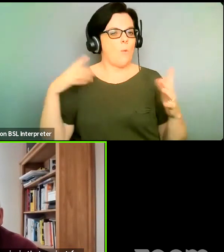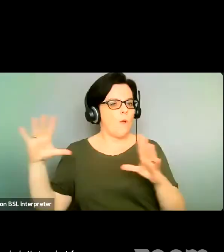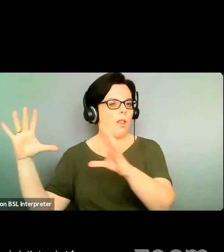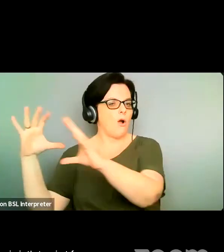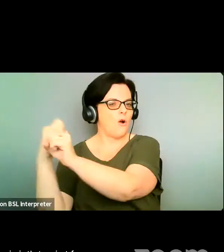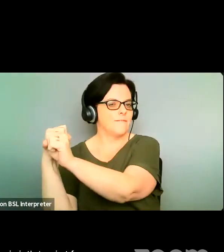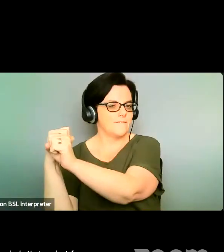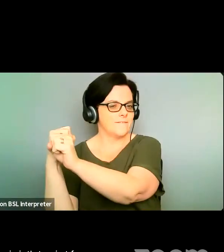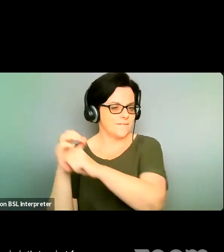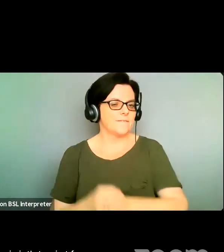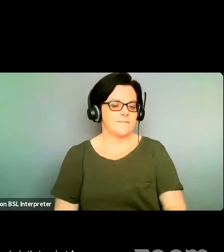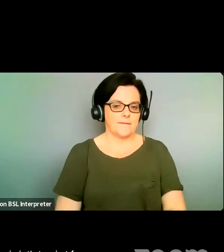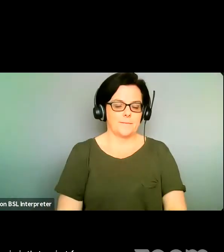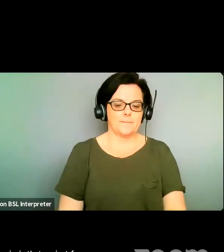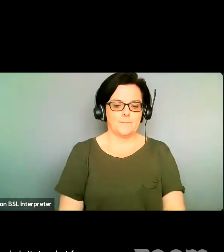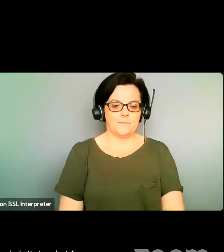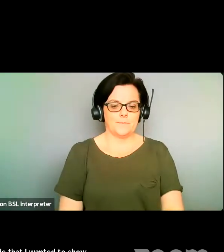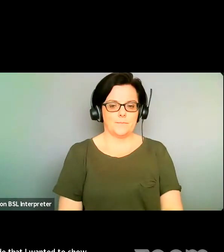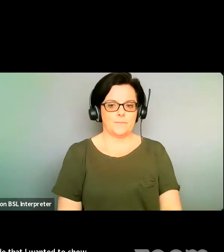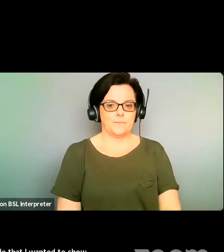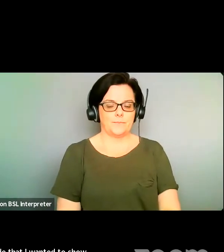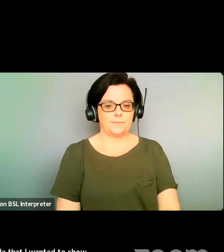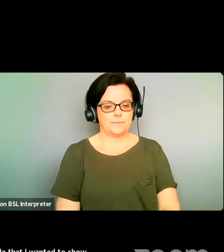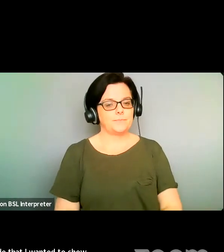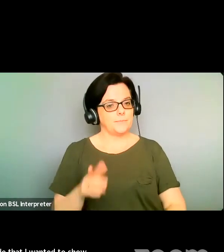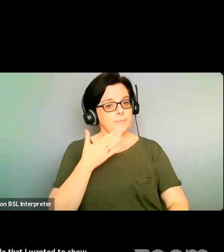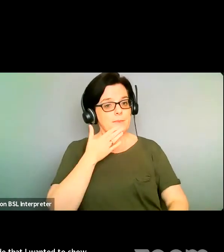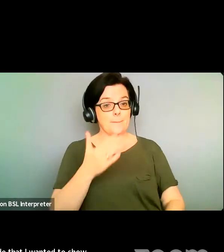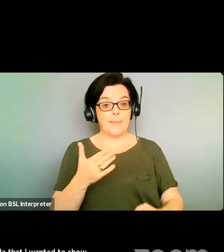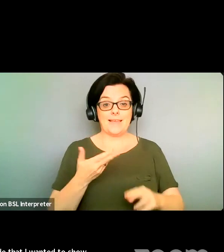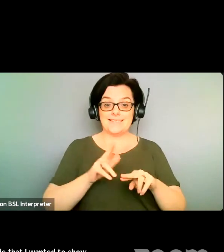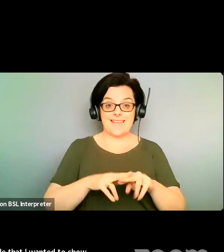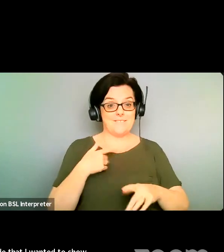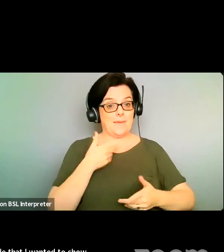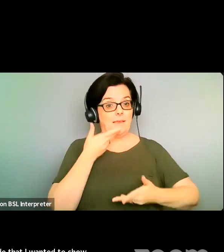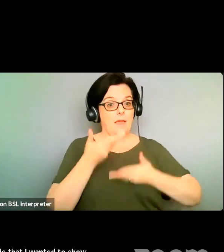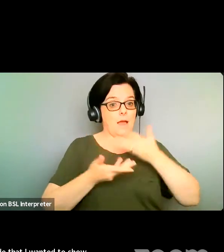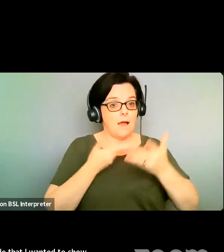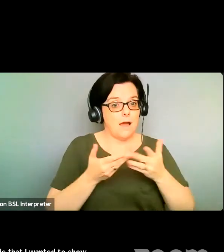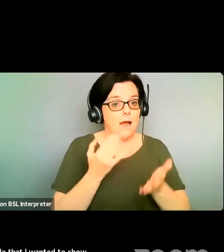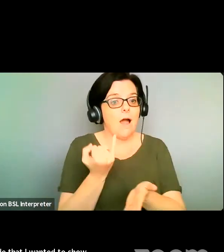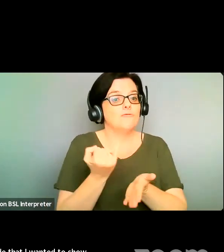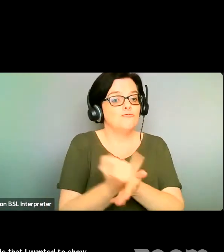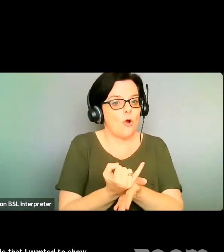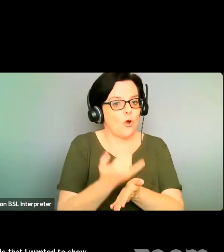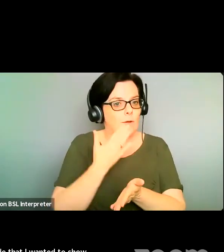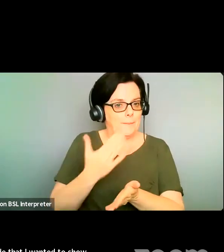off screen. And but do correct me if I say something wrong.